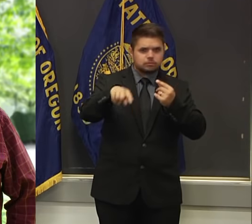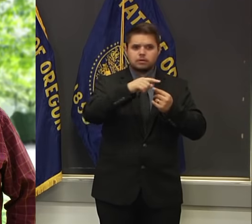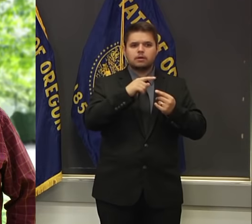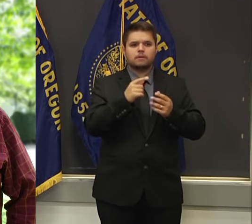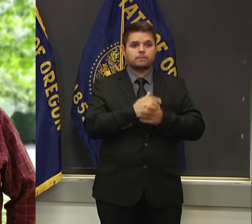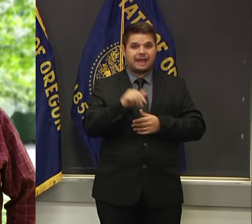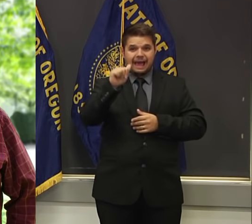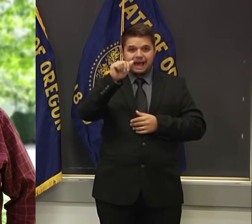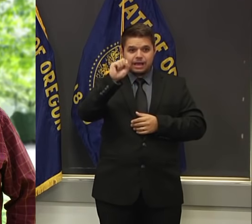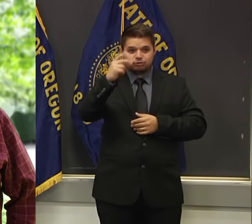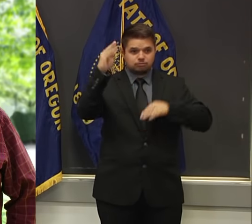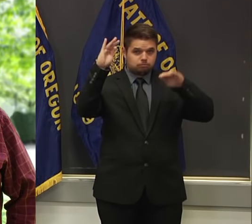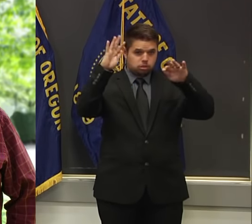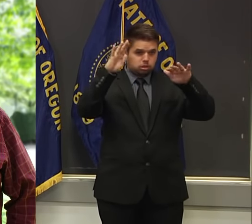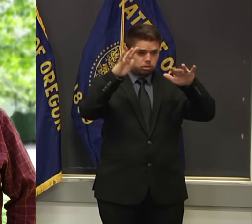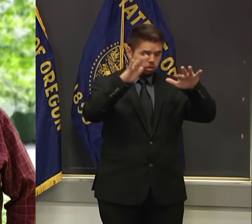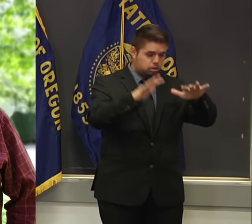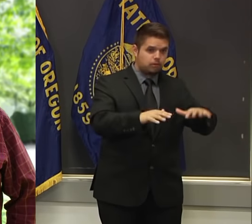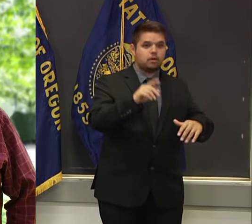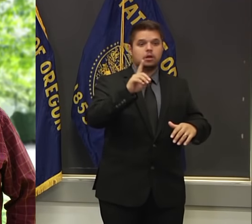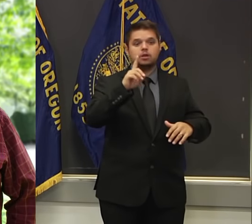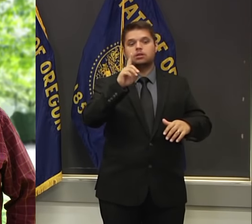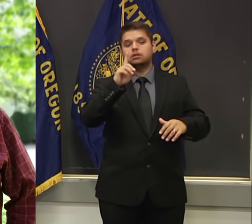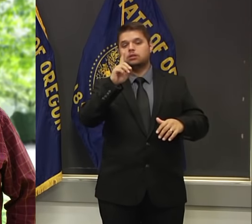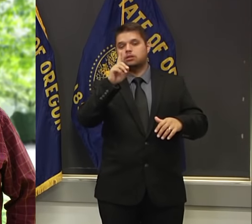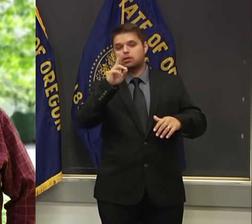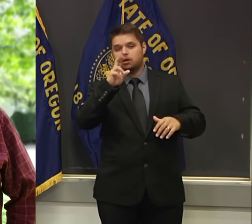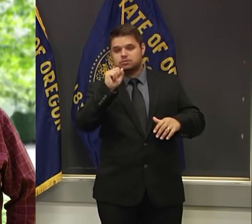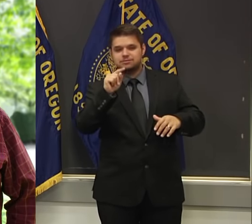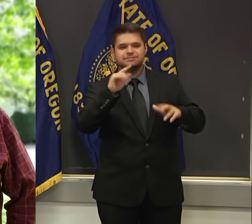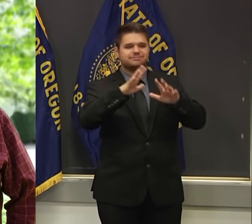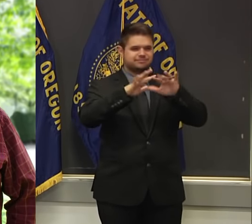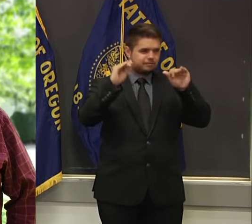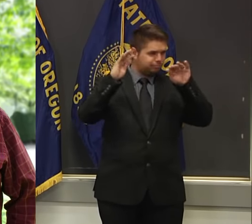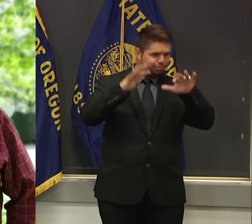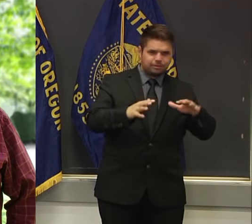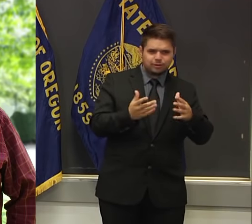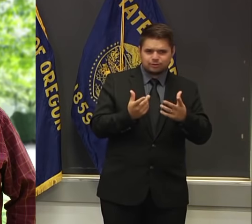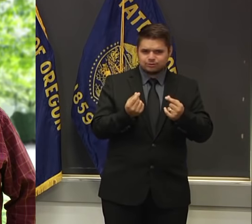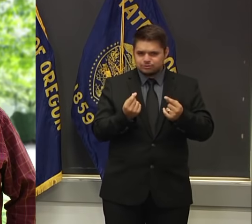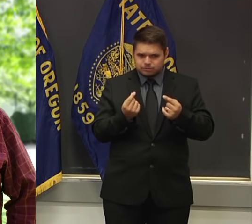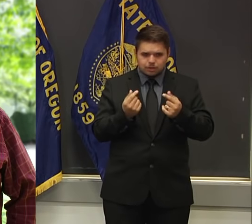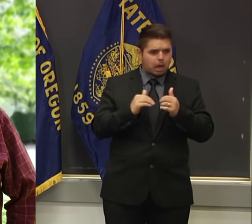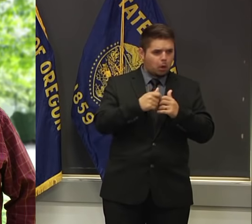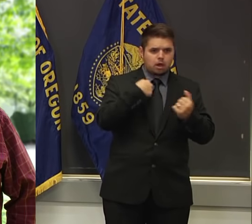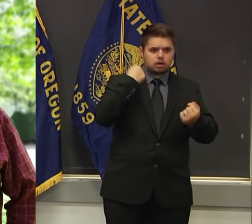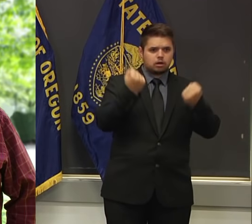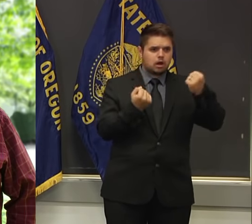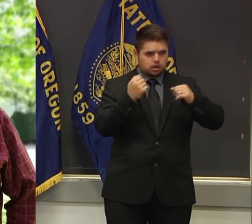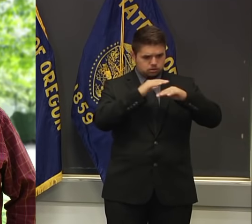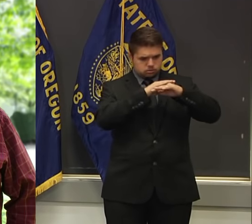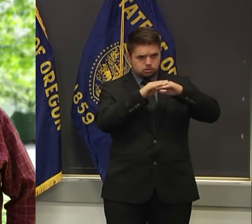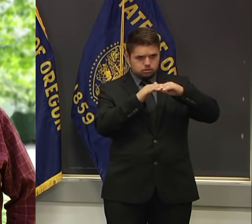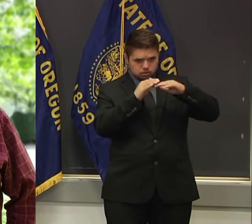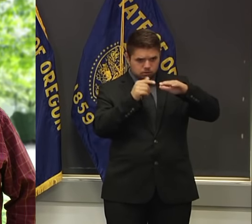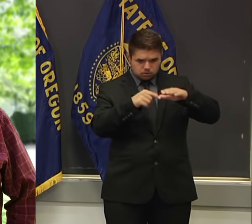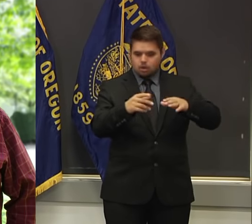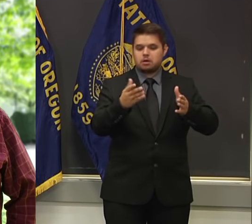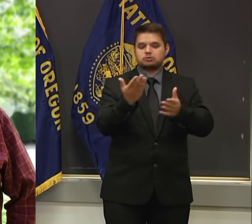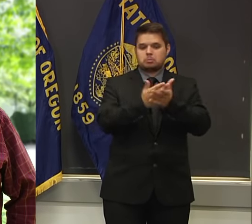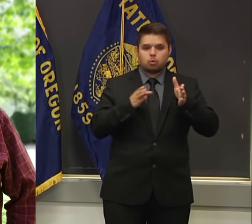the smoke, and so one of the questions is how you clean it off your cars, how you clean it off your driveways, pathways, other areas. And